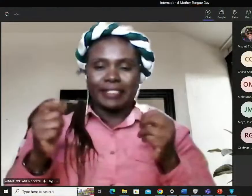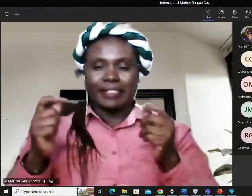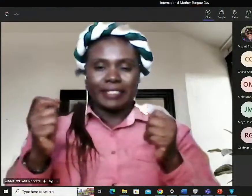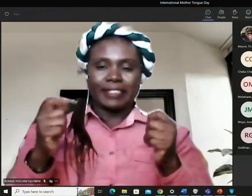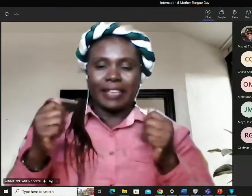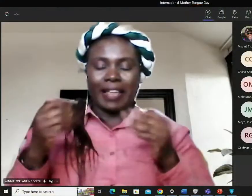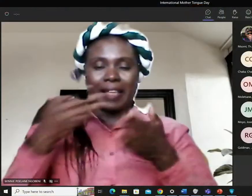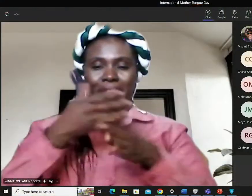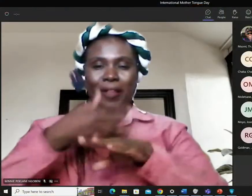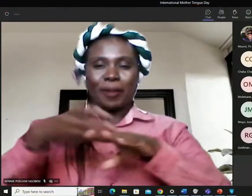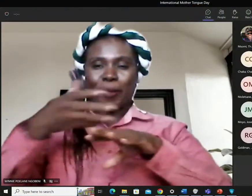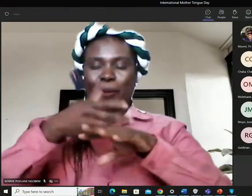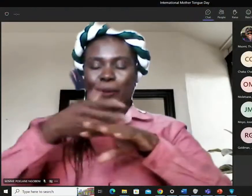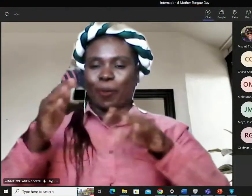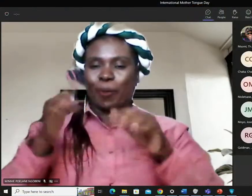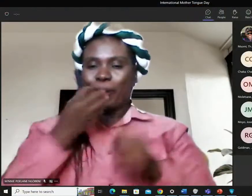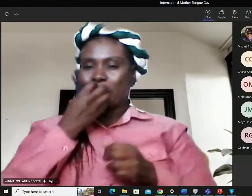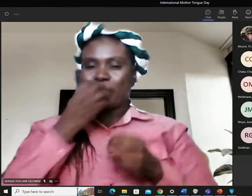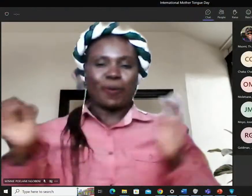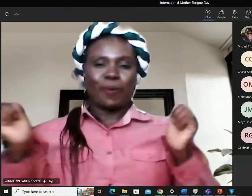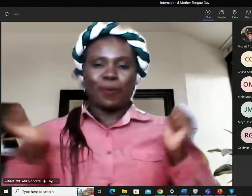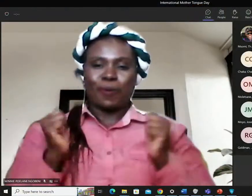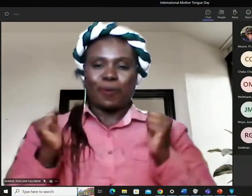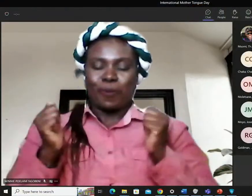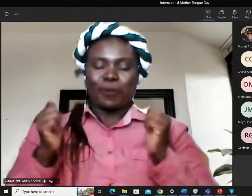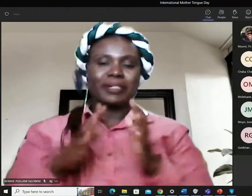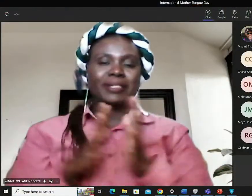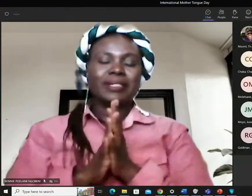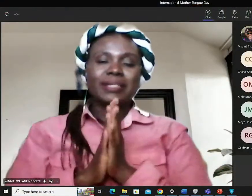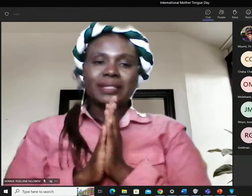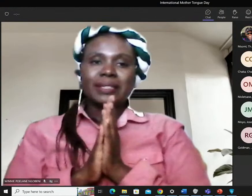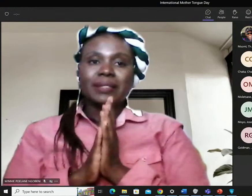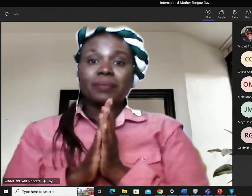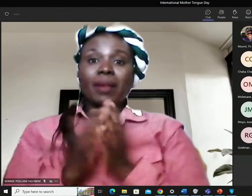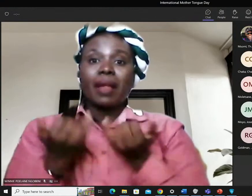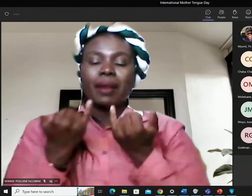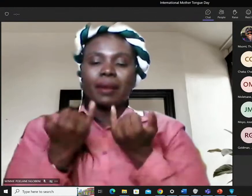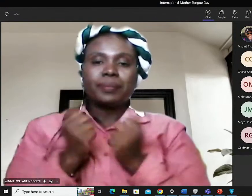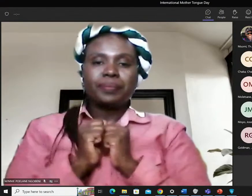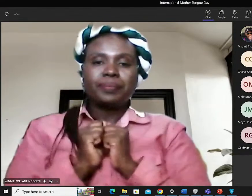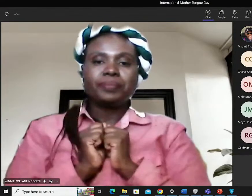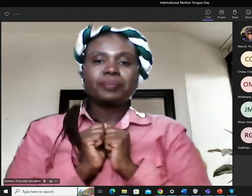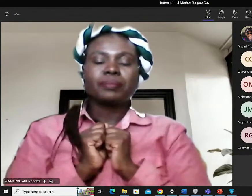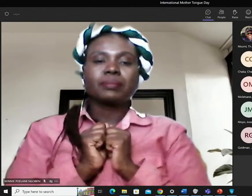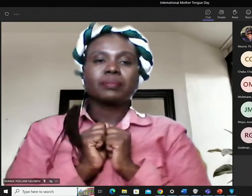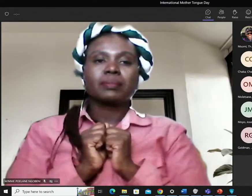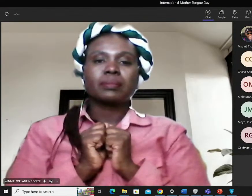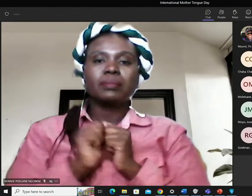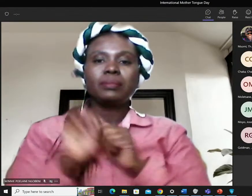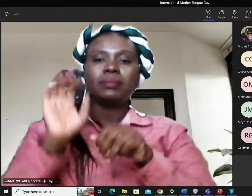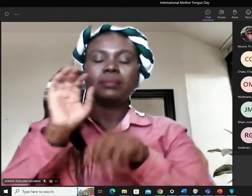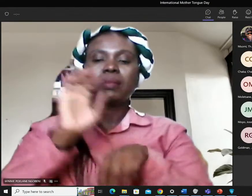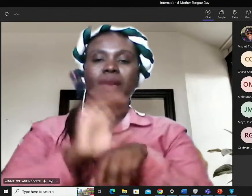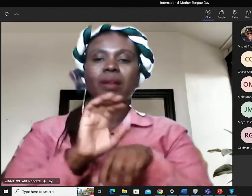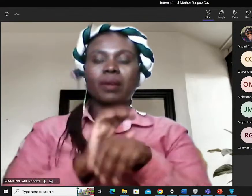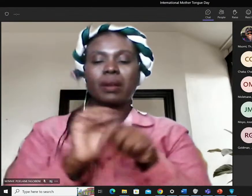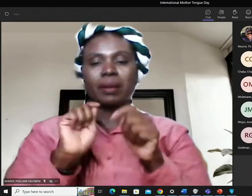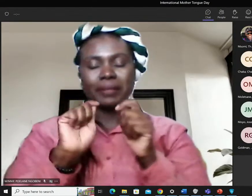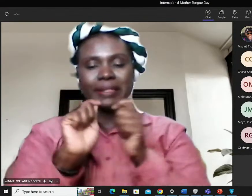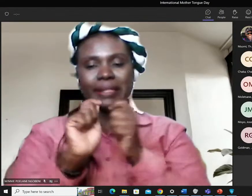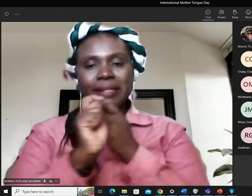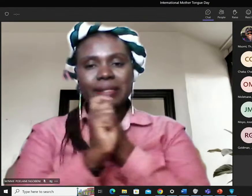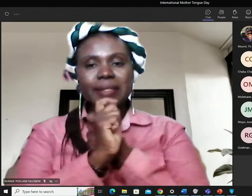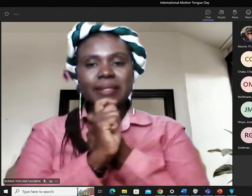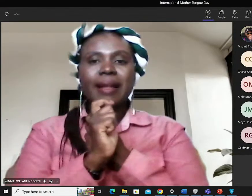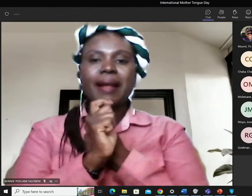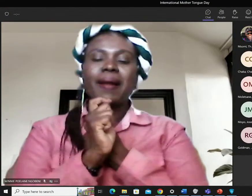back to us. Okay, we take in curriculum transformation, we're starting off with